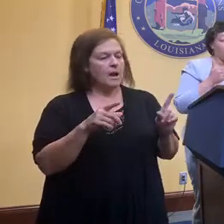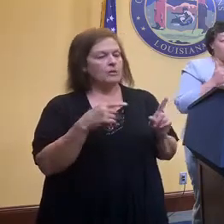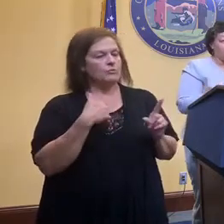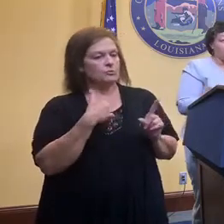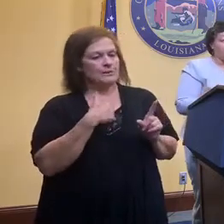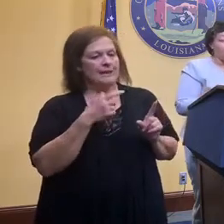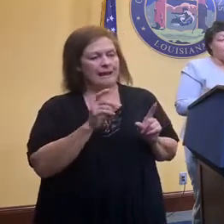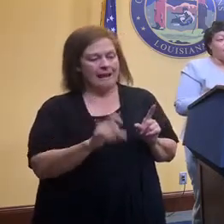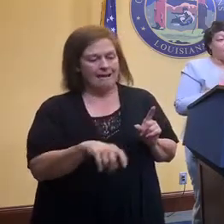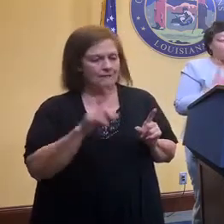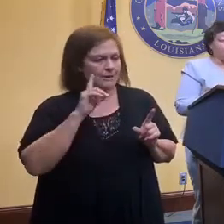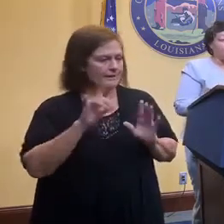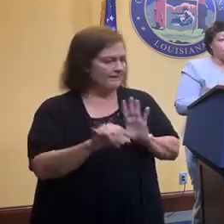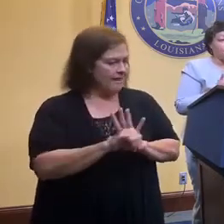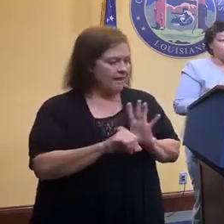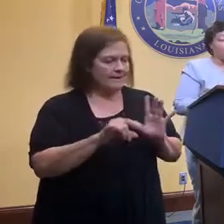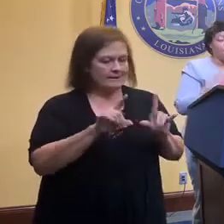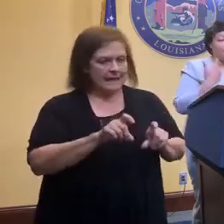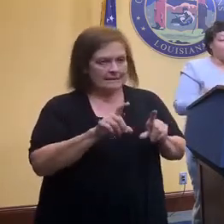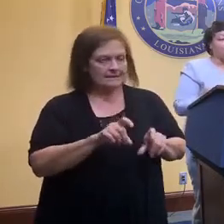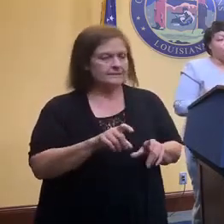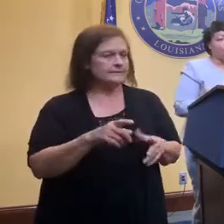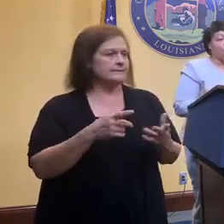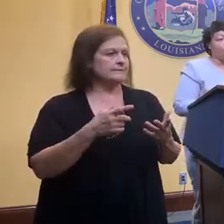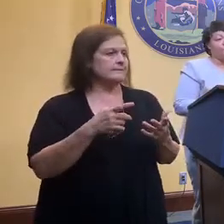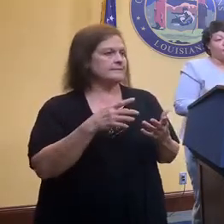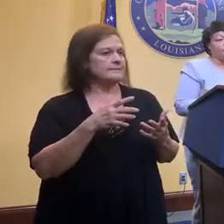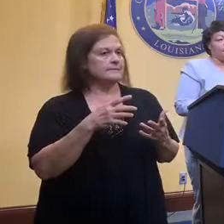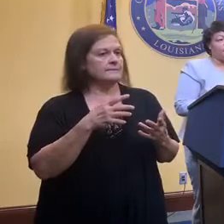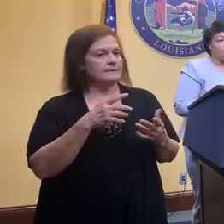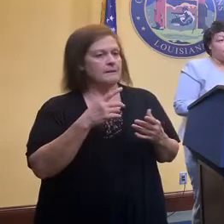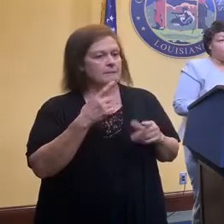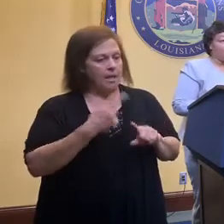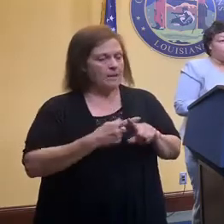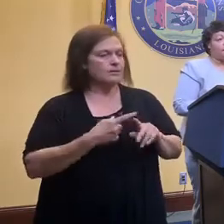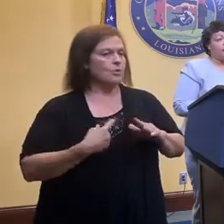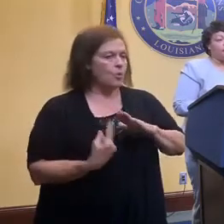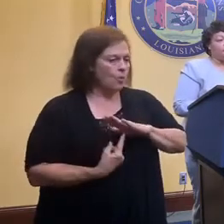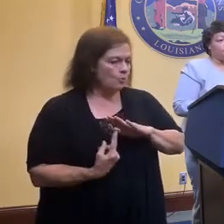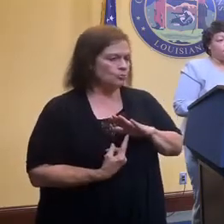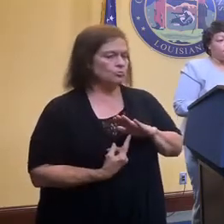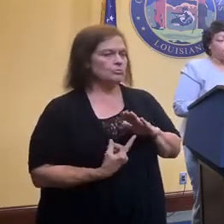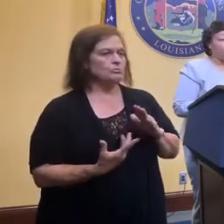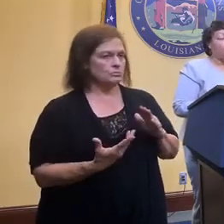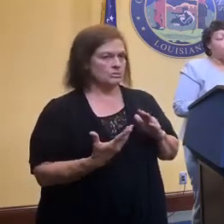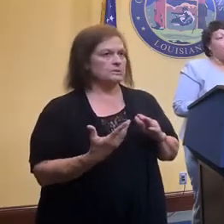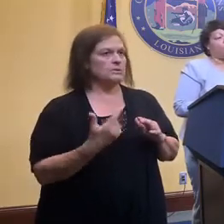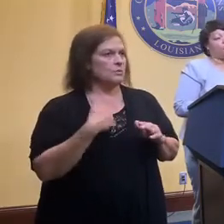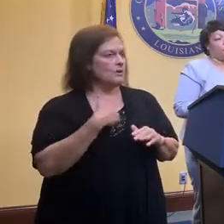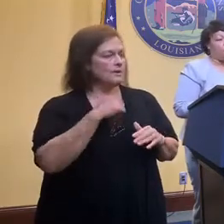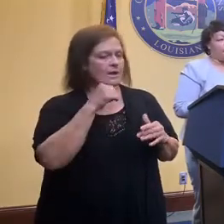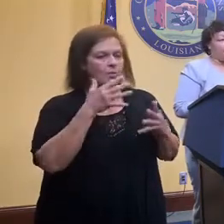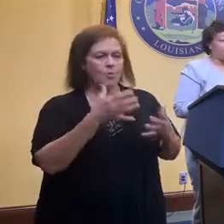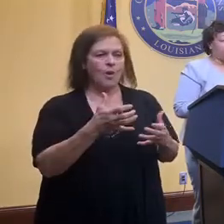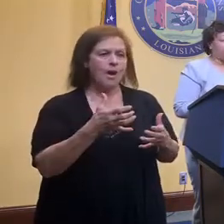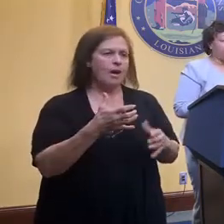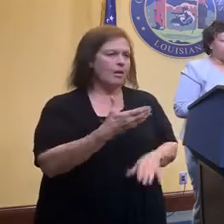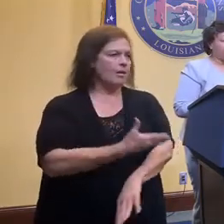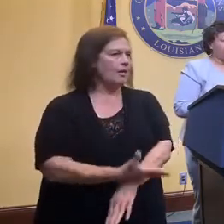to identify, test, identify, and of course quarantine, isolate. We do not want to go